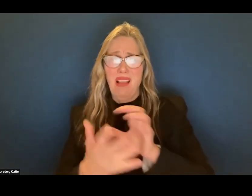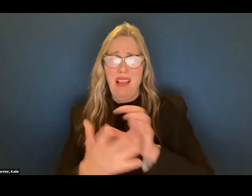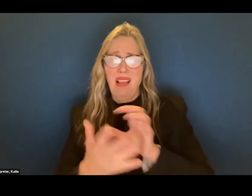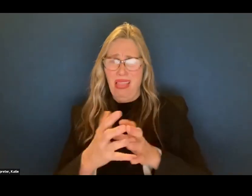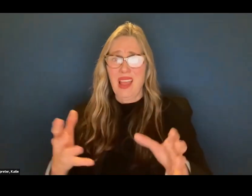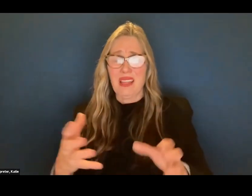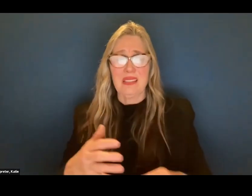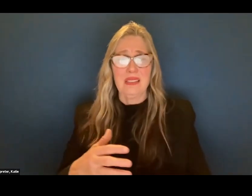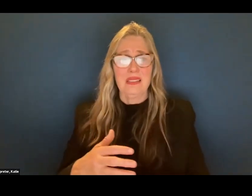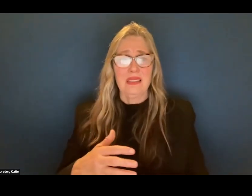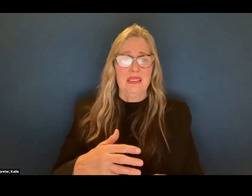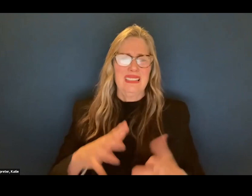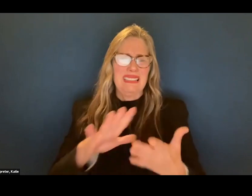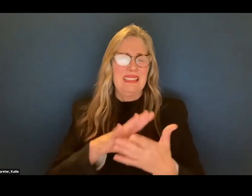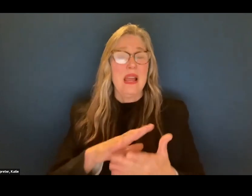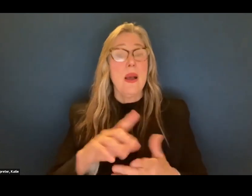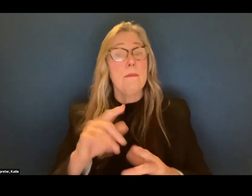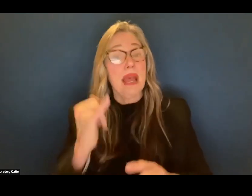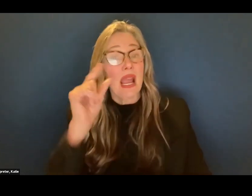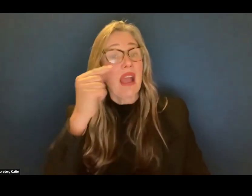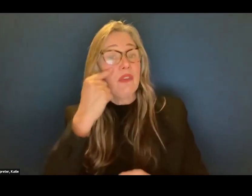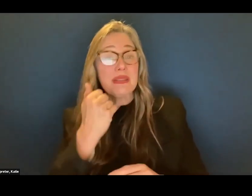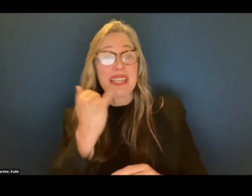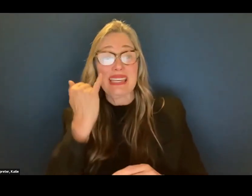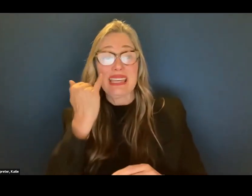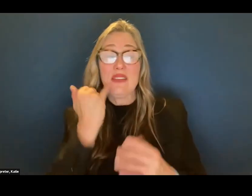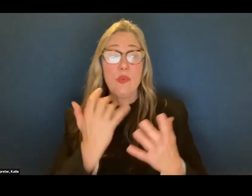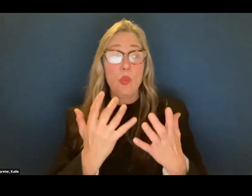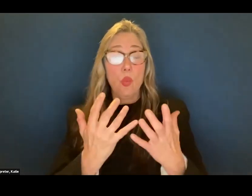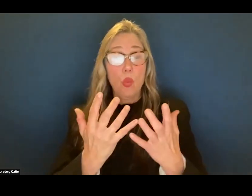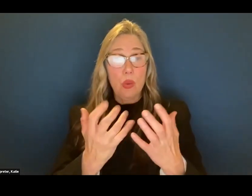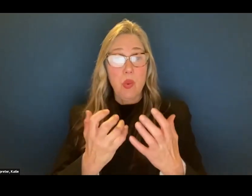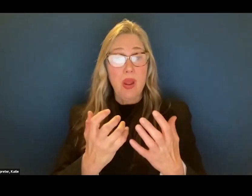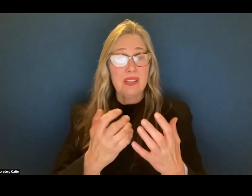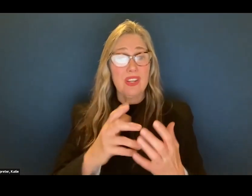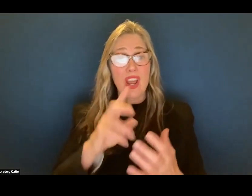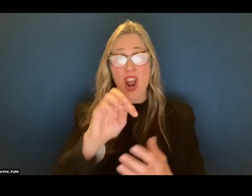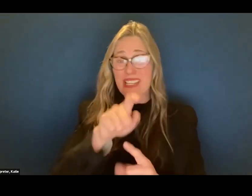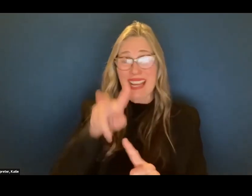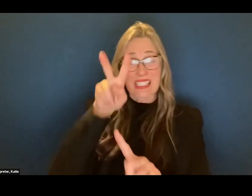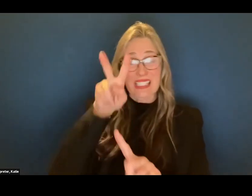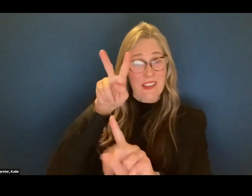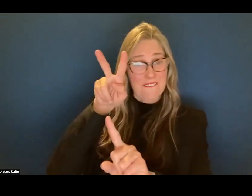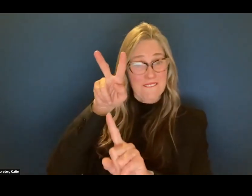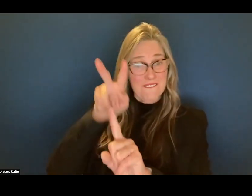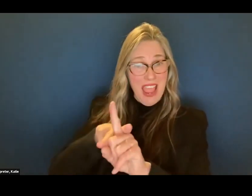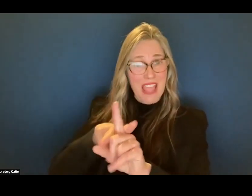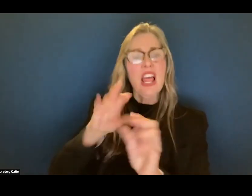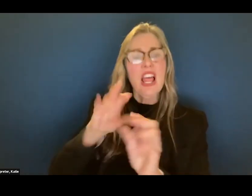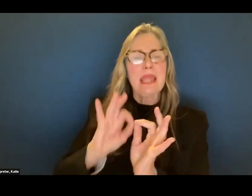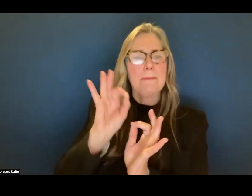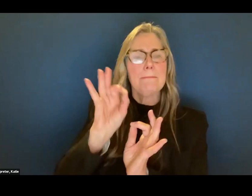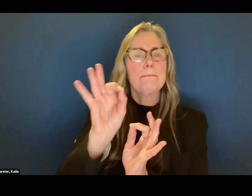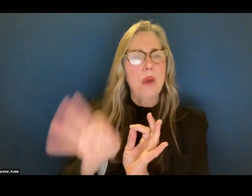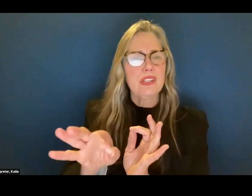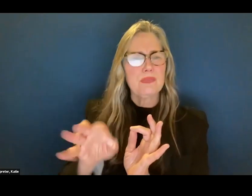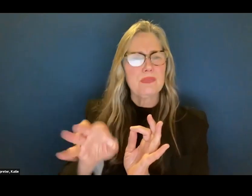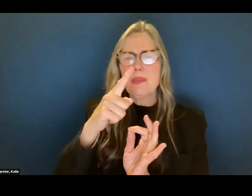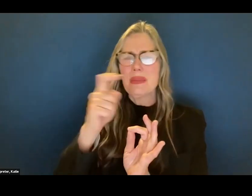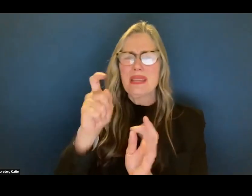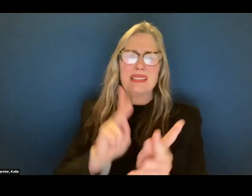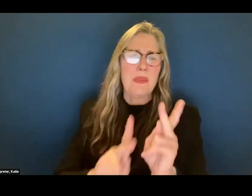we wanted to, we could postpone actually filing our taxes. So the